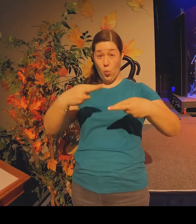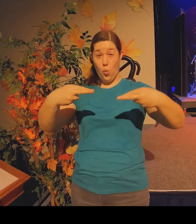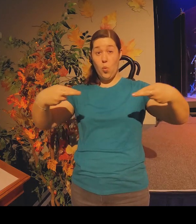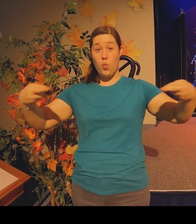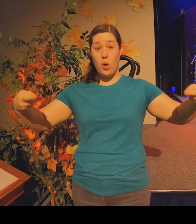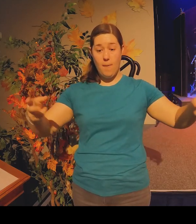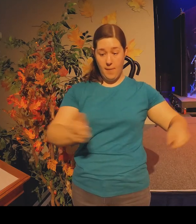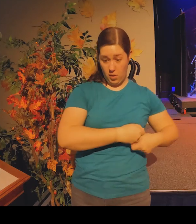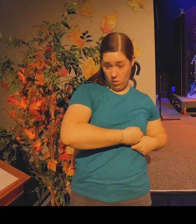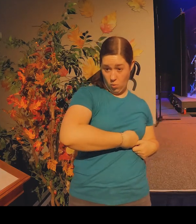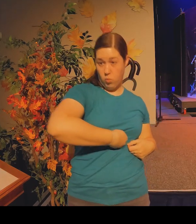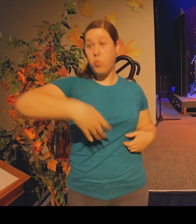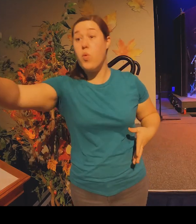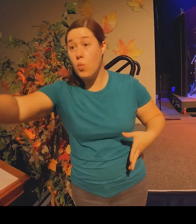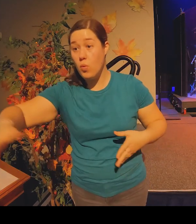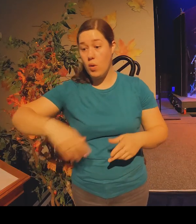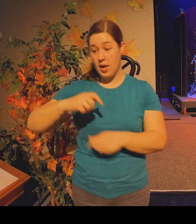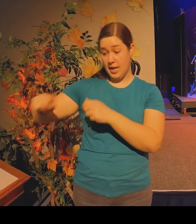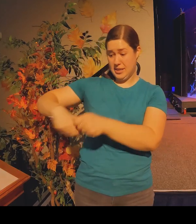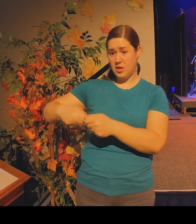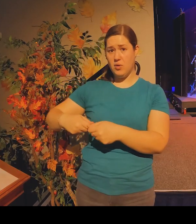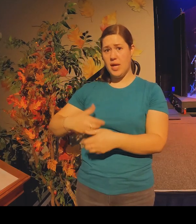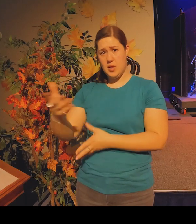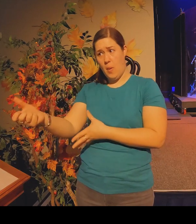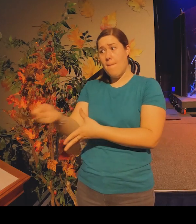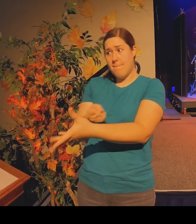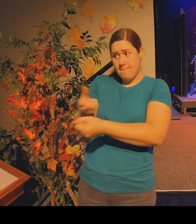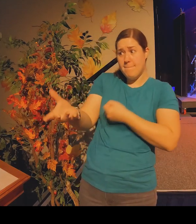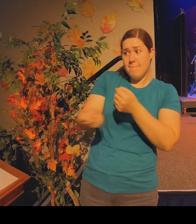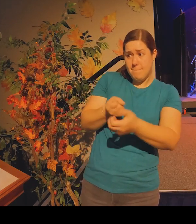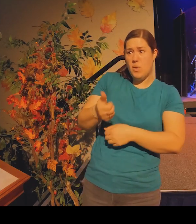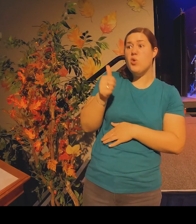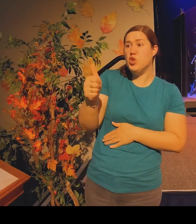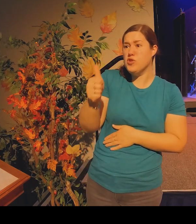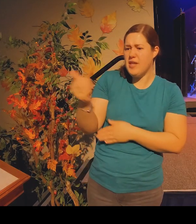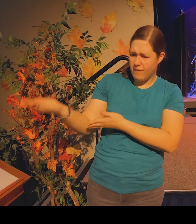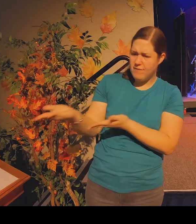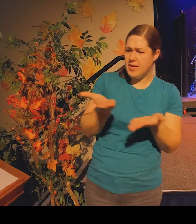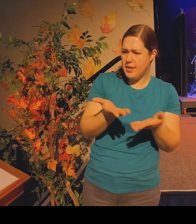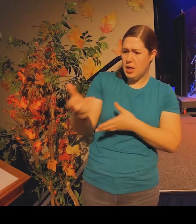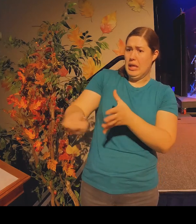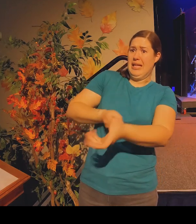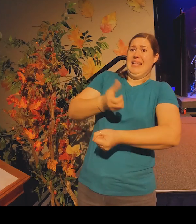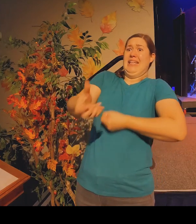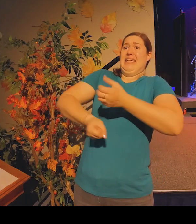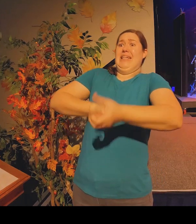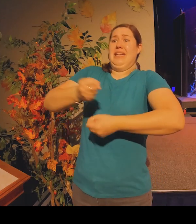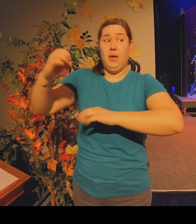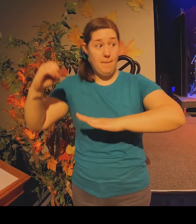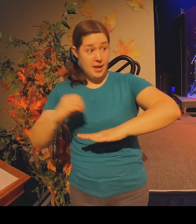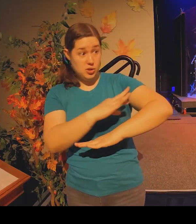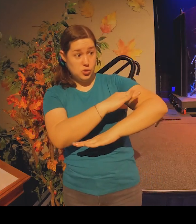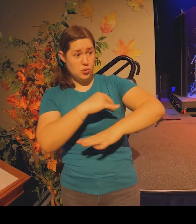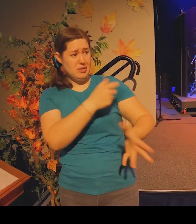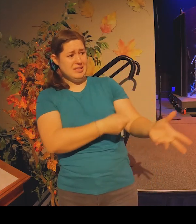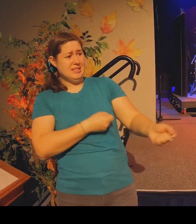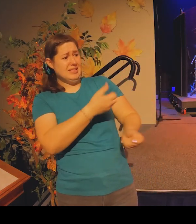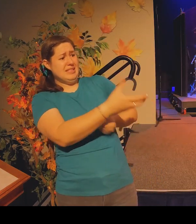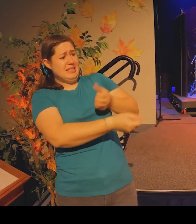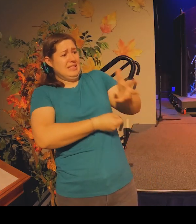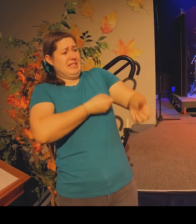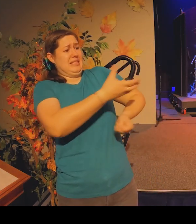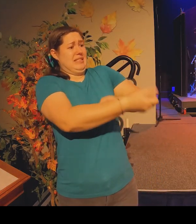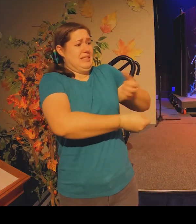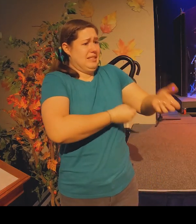left. He was frustrated, I guess. So something interesting happened though. As I began to